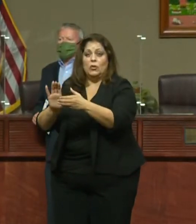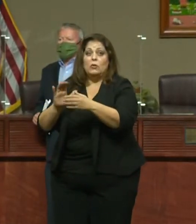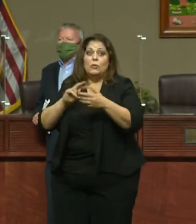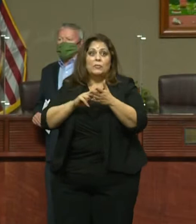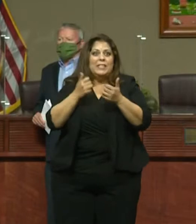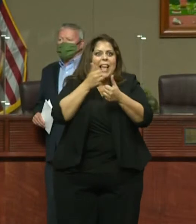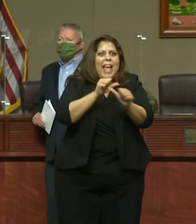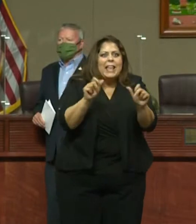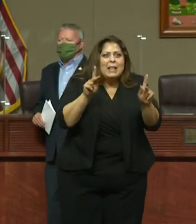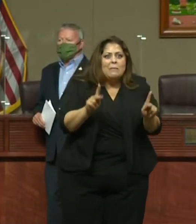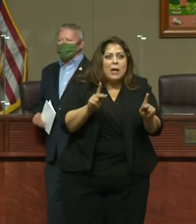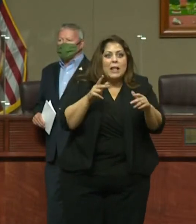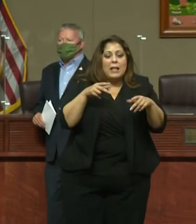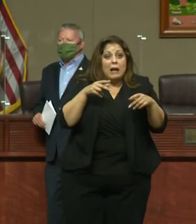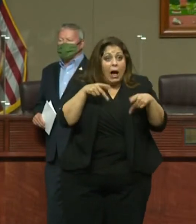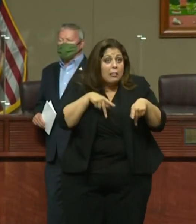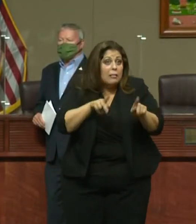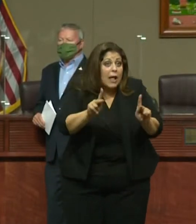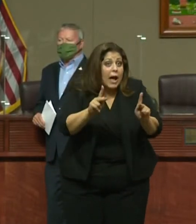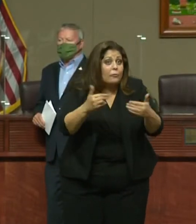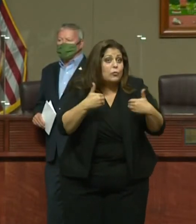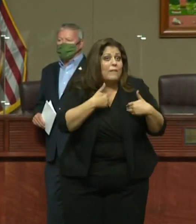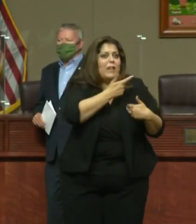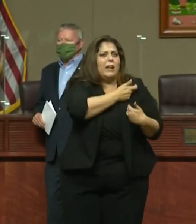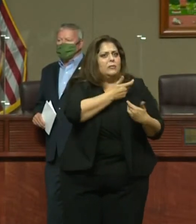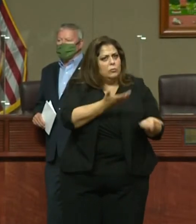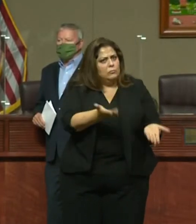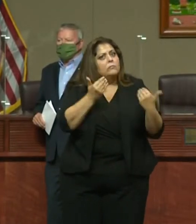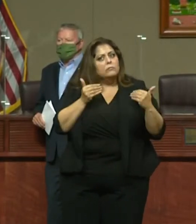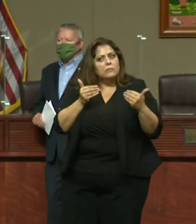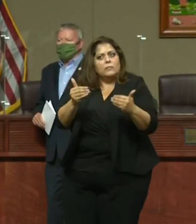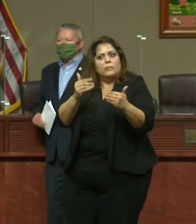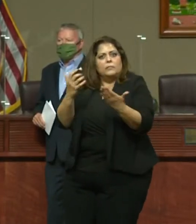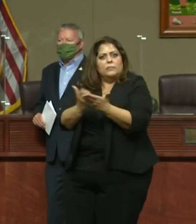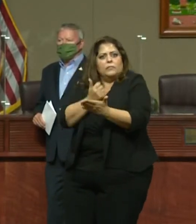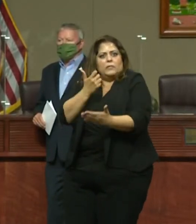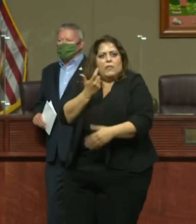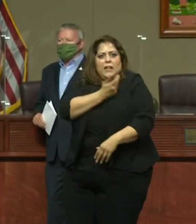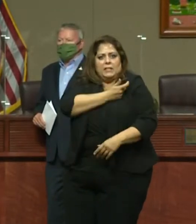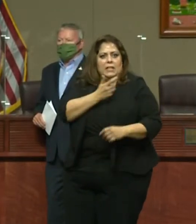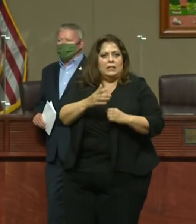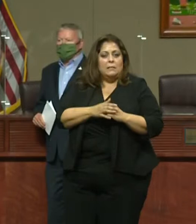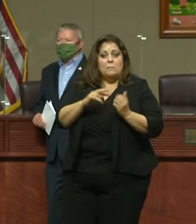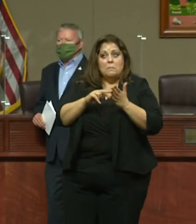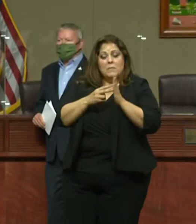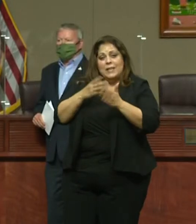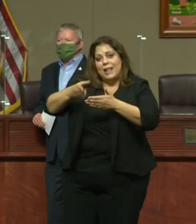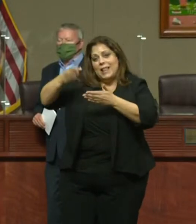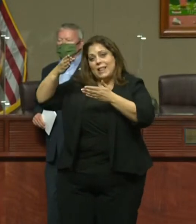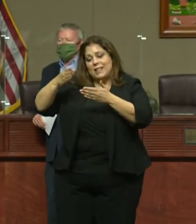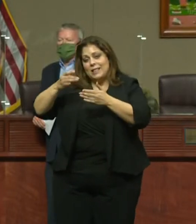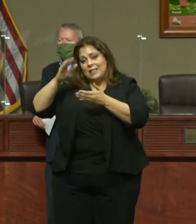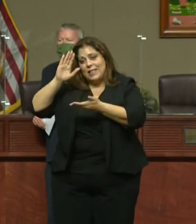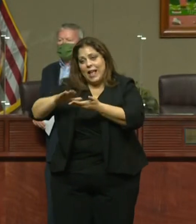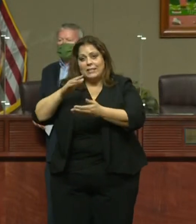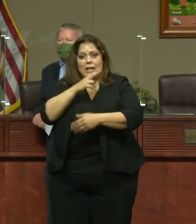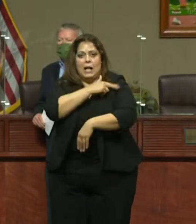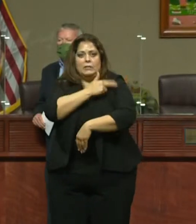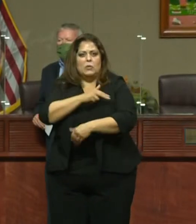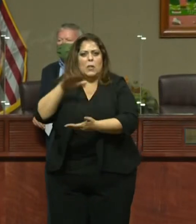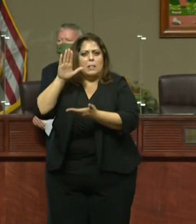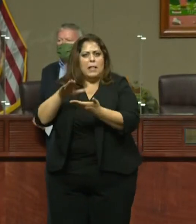the vaccine so that we can as well see this decrease in severe hospitalizations and deaths, and also a decrease